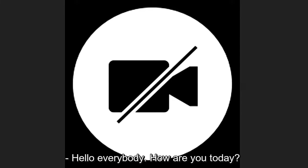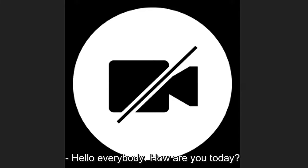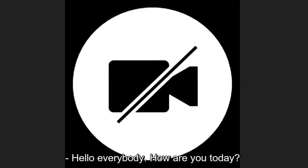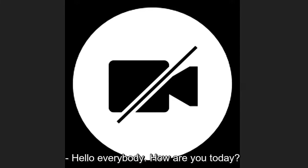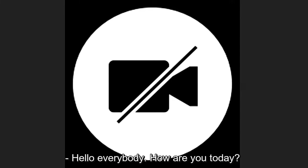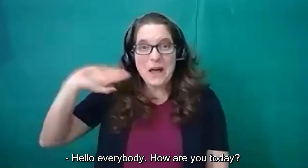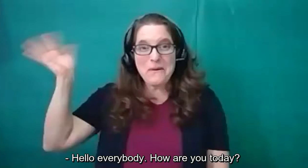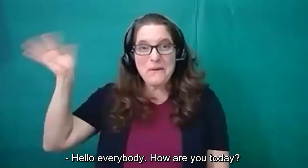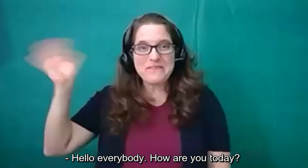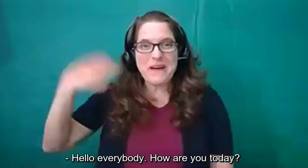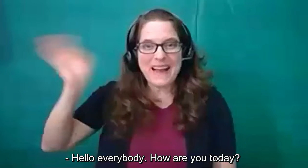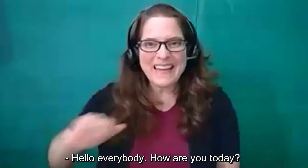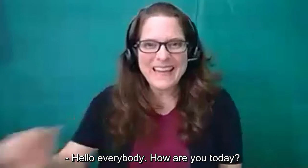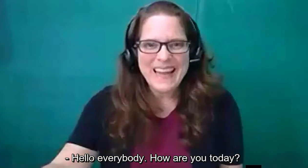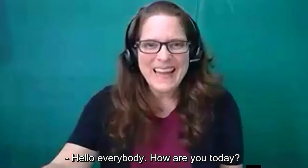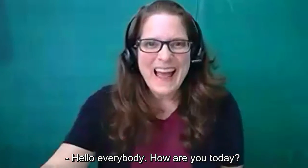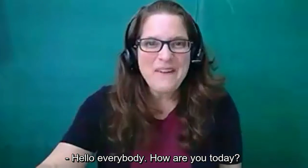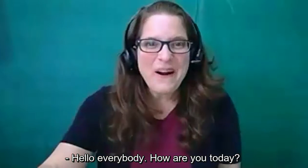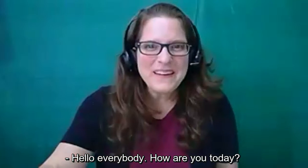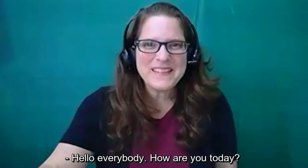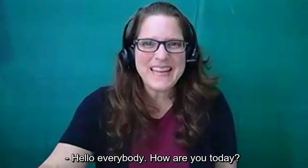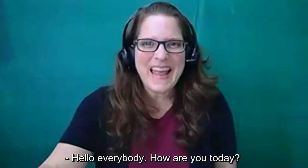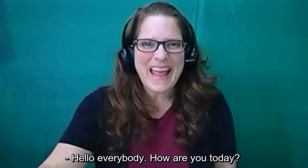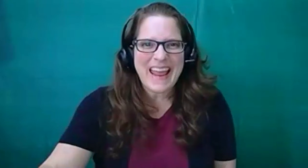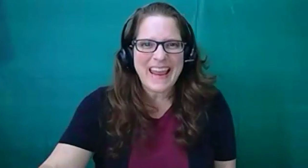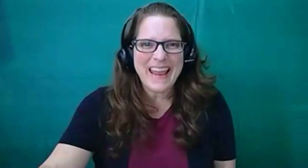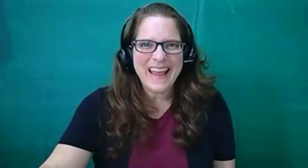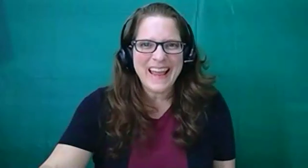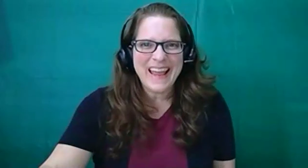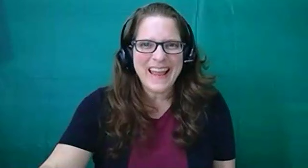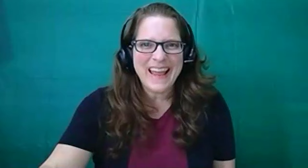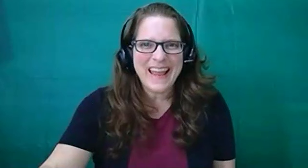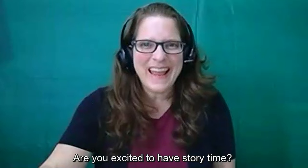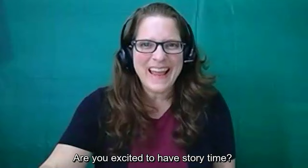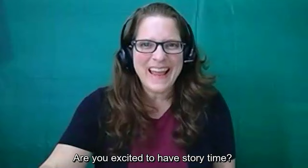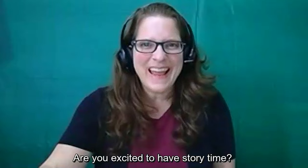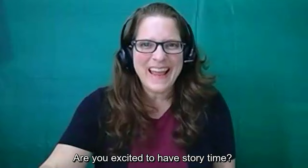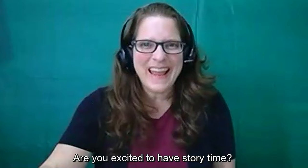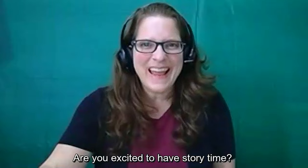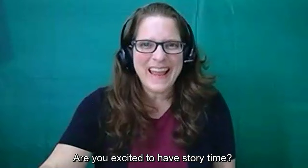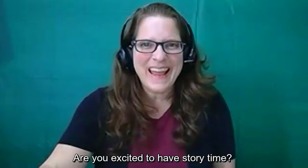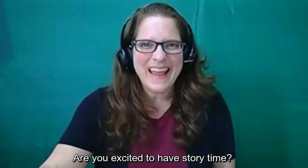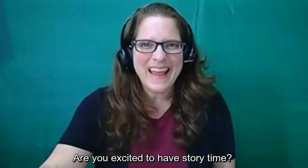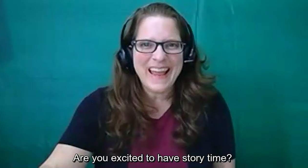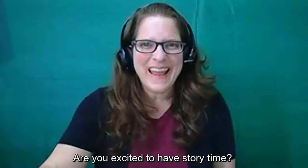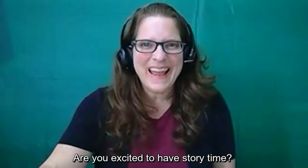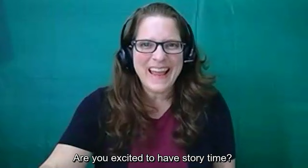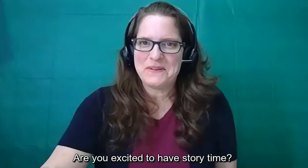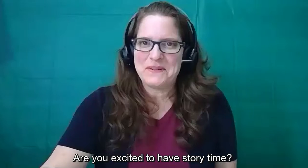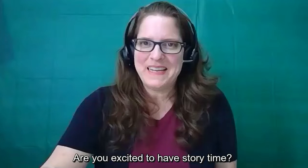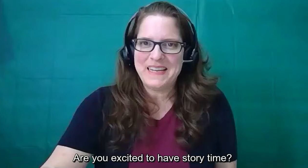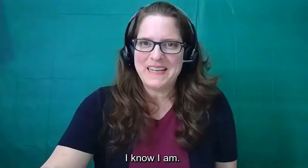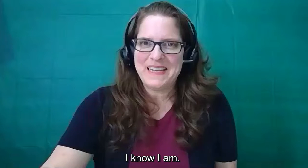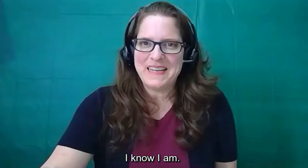Hello, everybody. How are you today? Are you excited to have story time? I know I